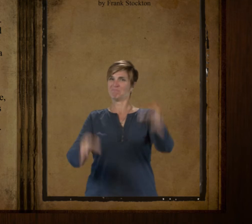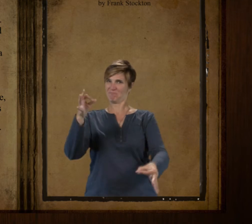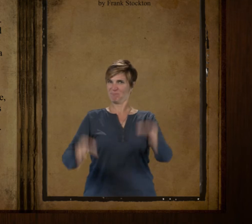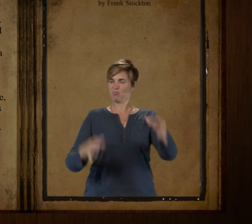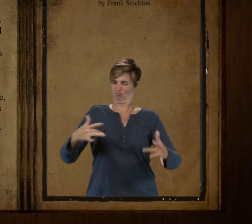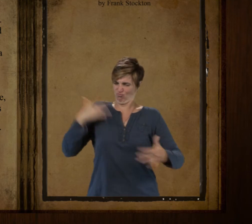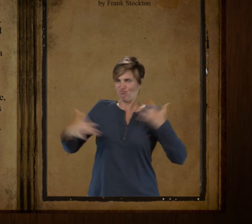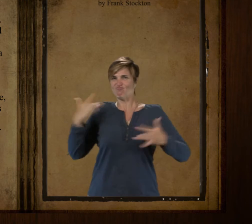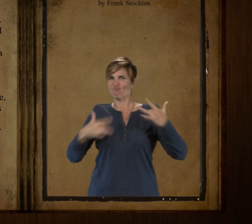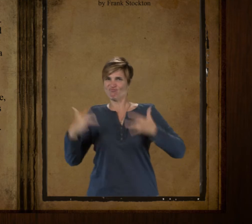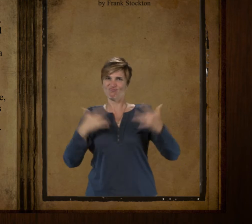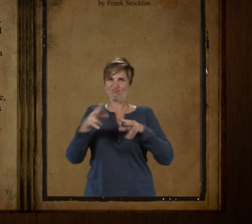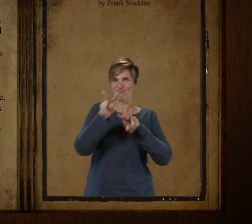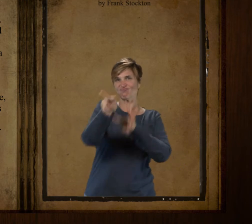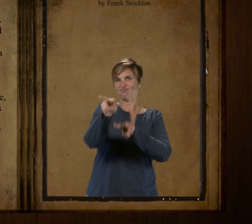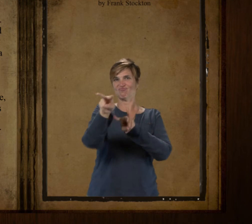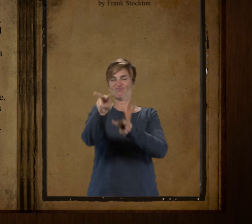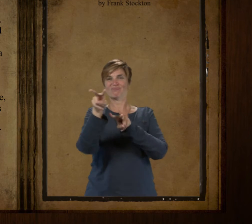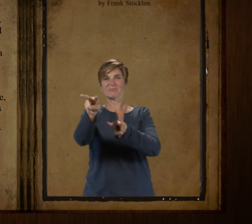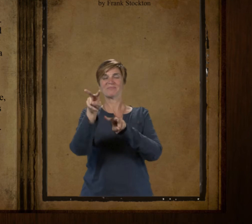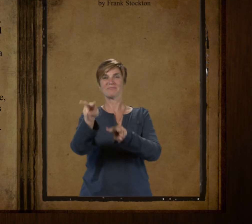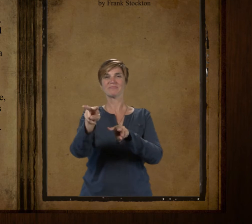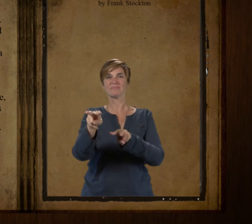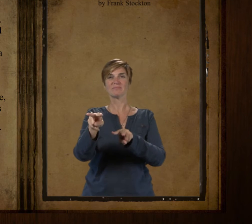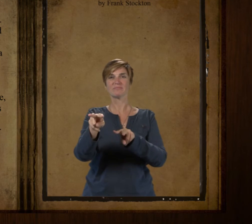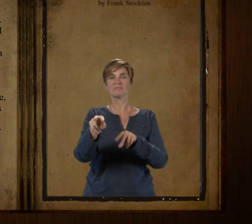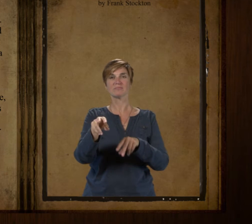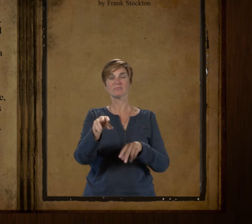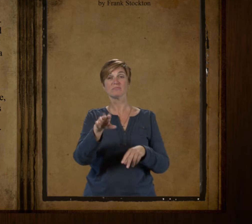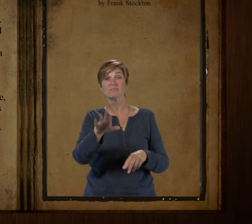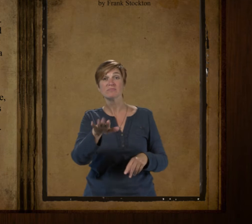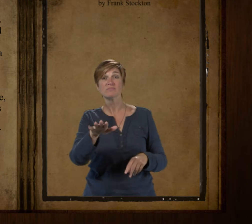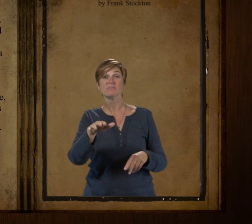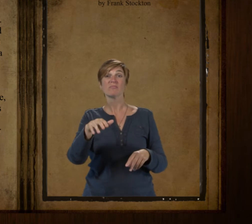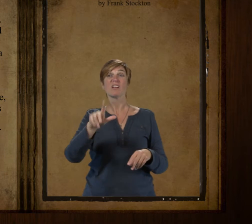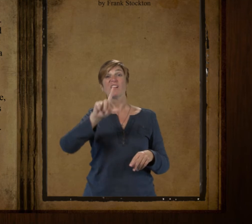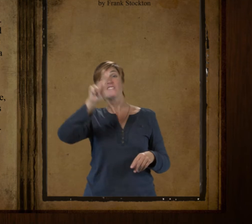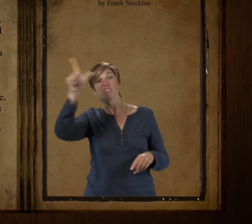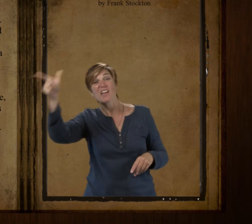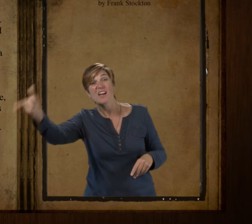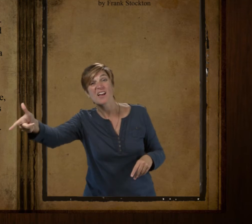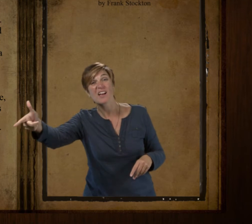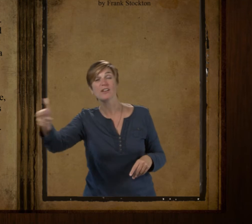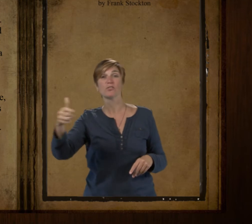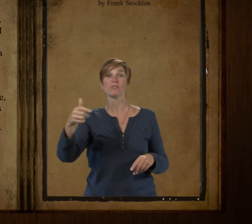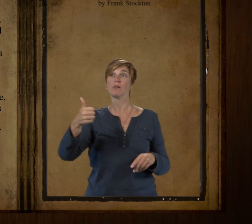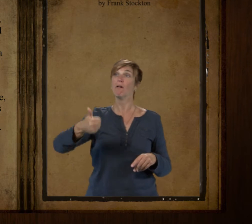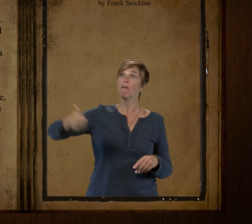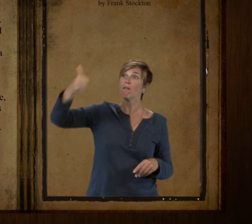But then they were, in no slight degree, novel and startling.